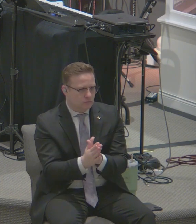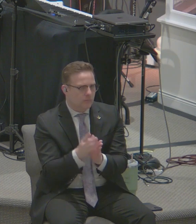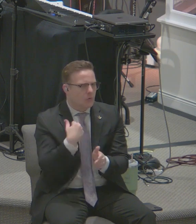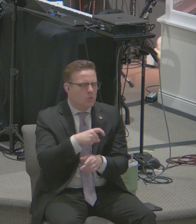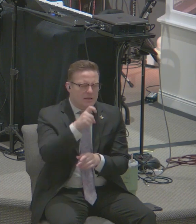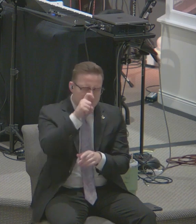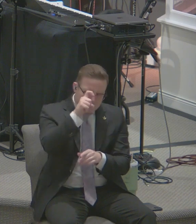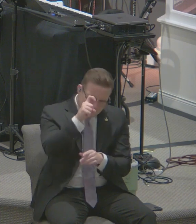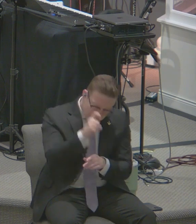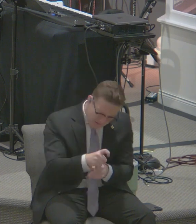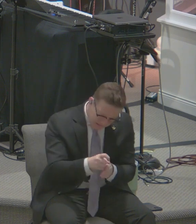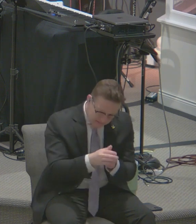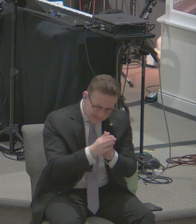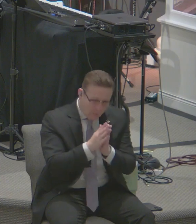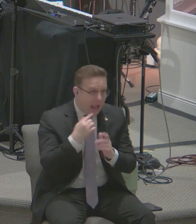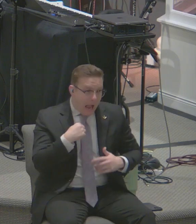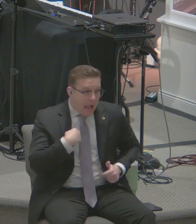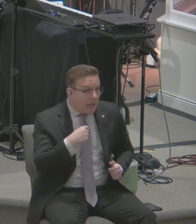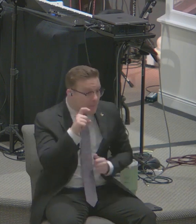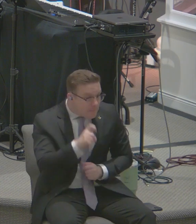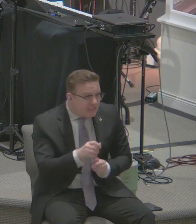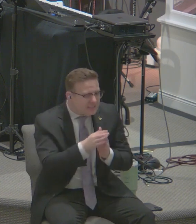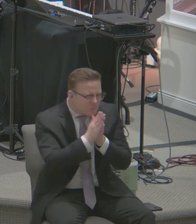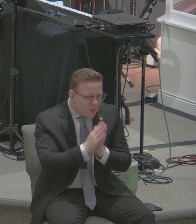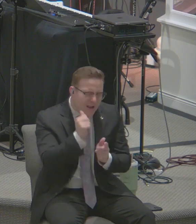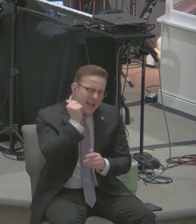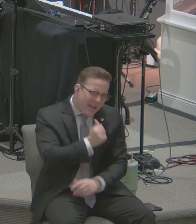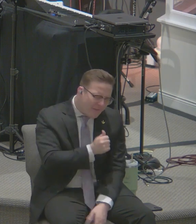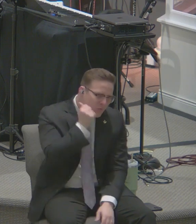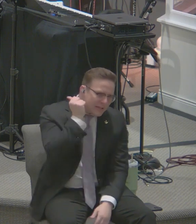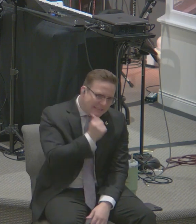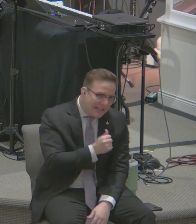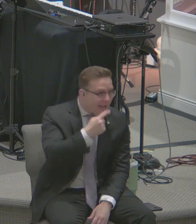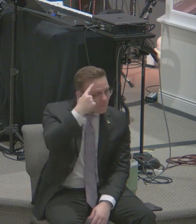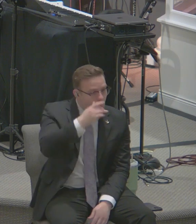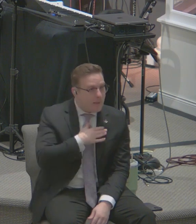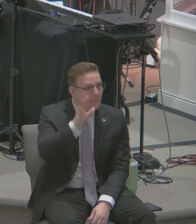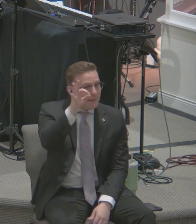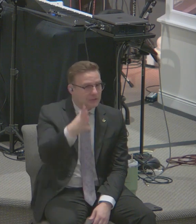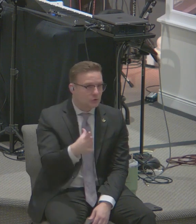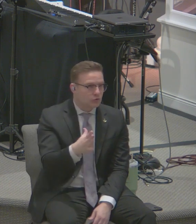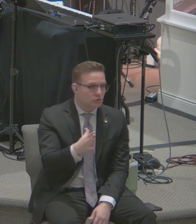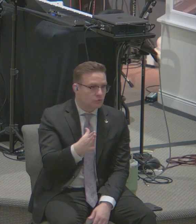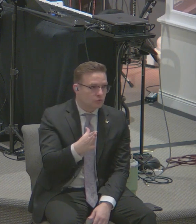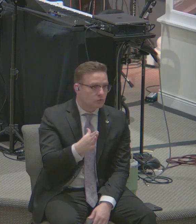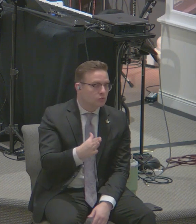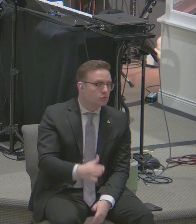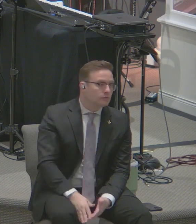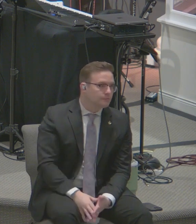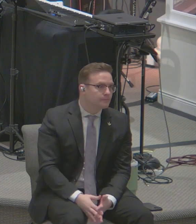We've got to pray. I have got to pray every day for my pastor.